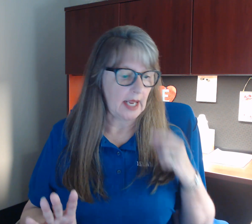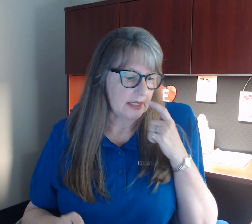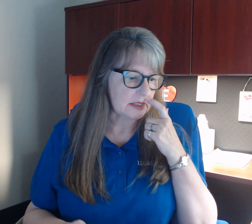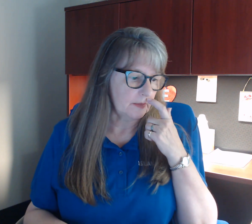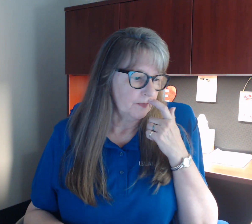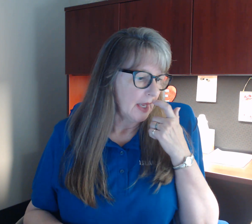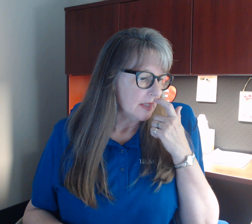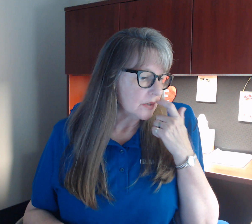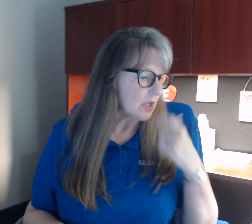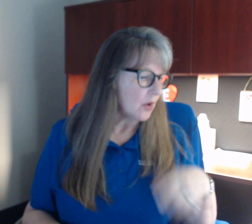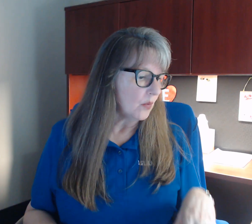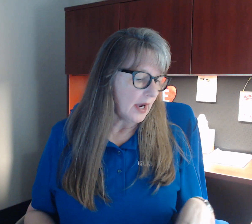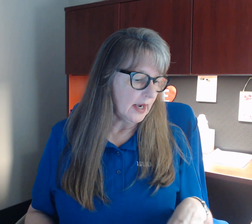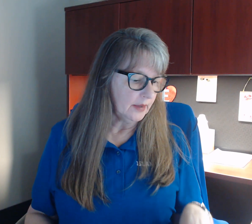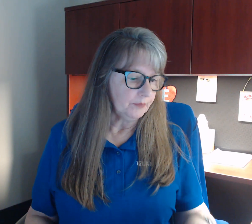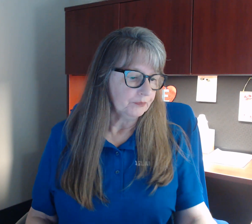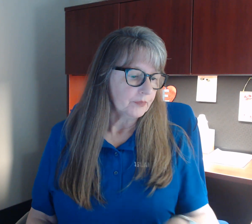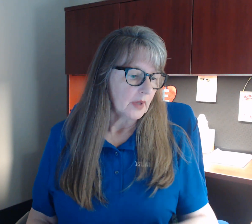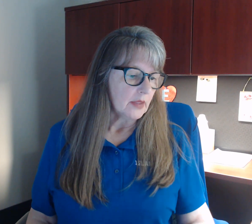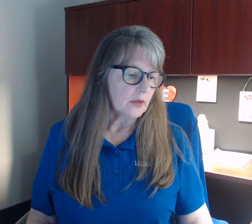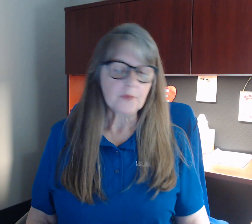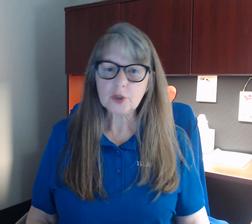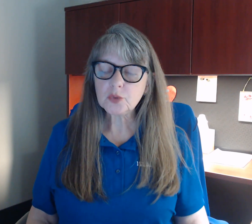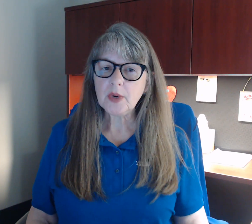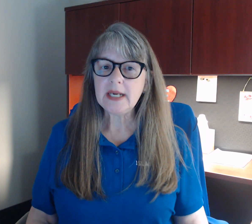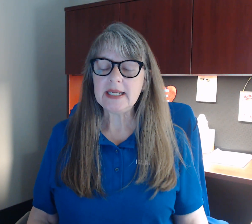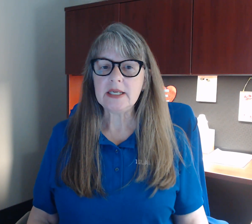S. So the first one is